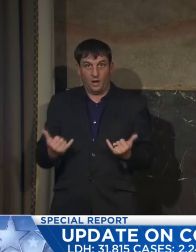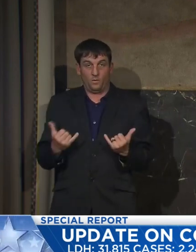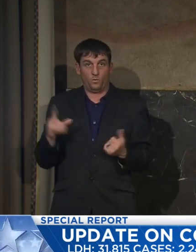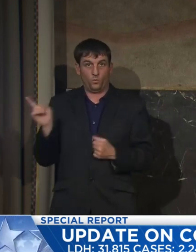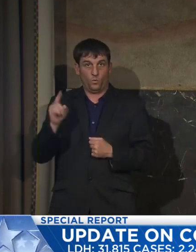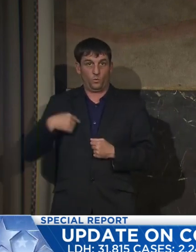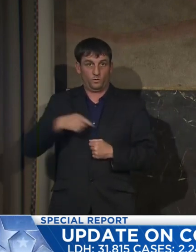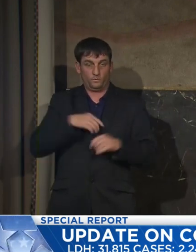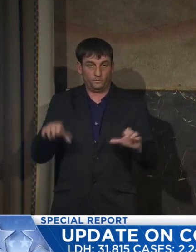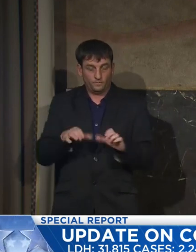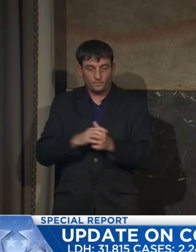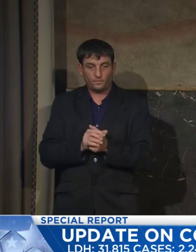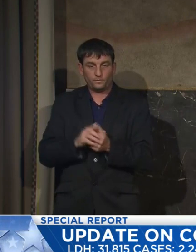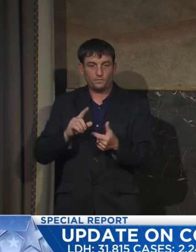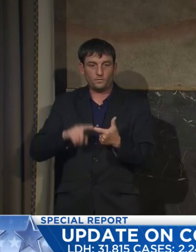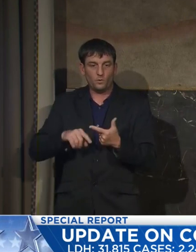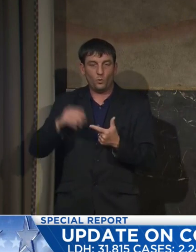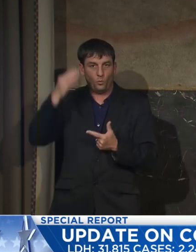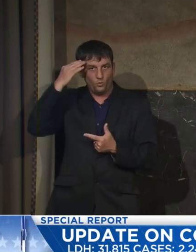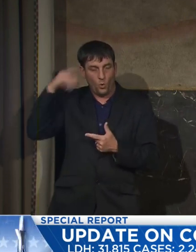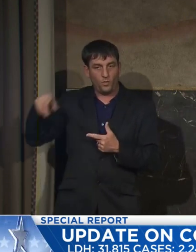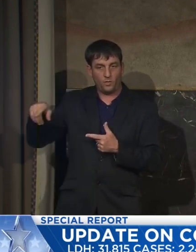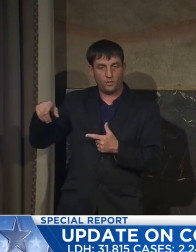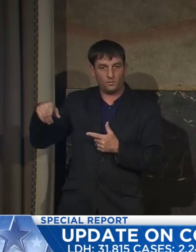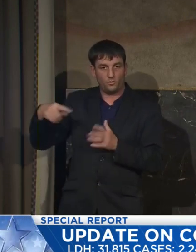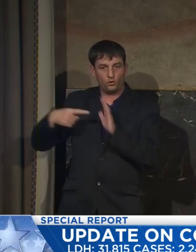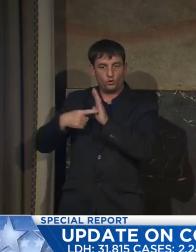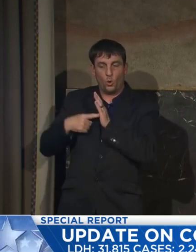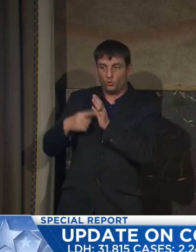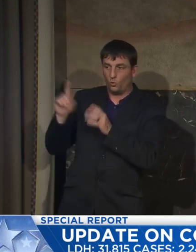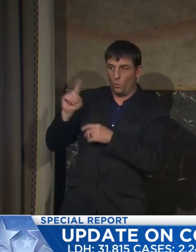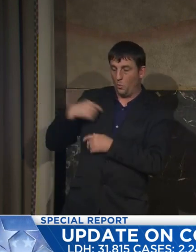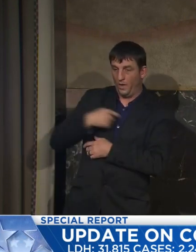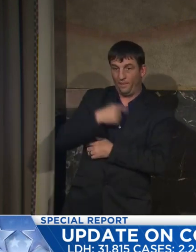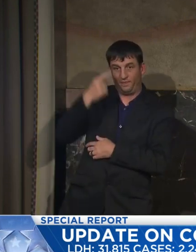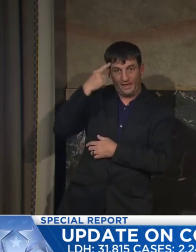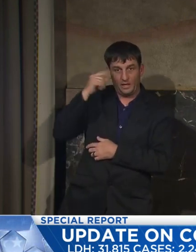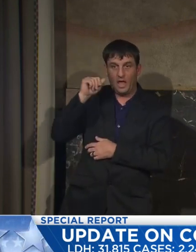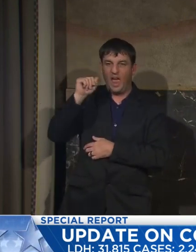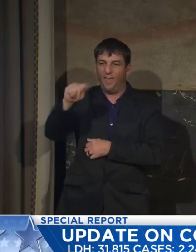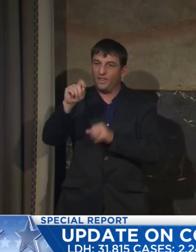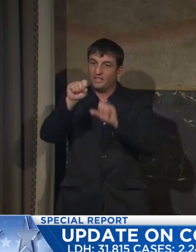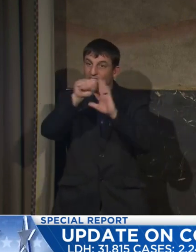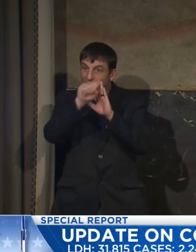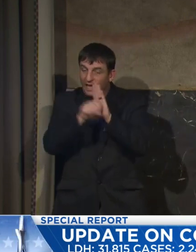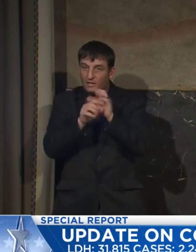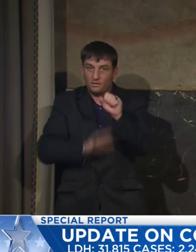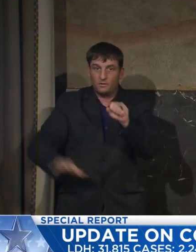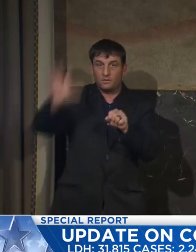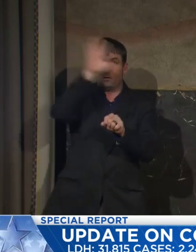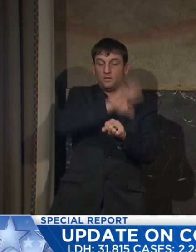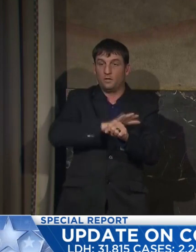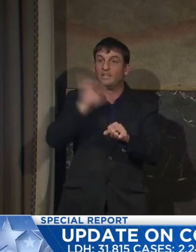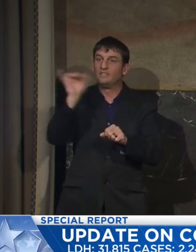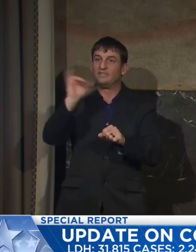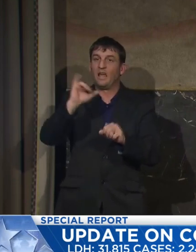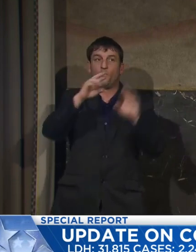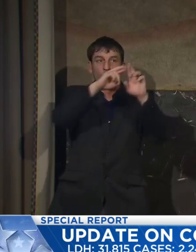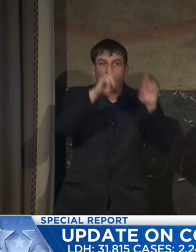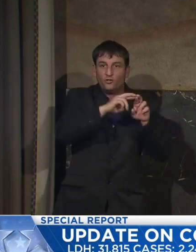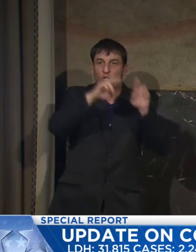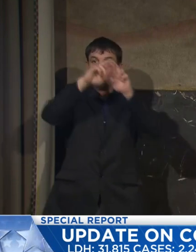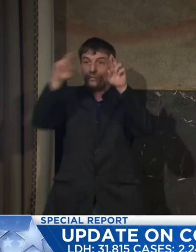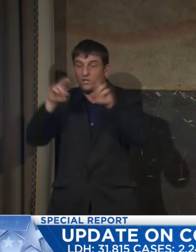when we know it. The models tell us where we think we are at the state level and each region, and we're going to continue to look at